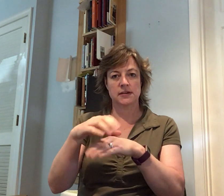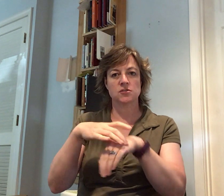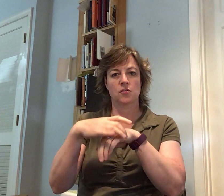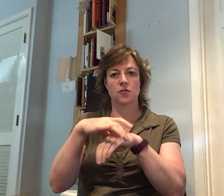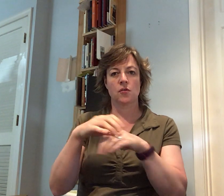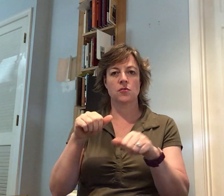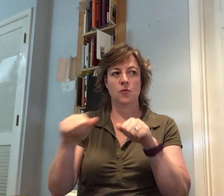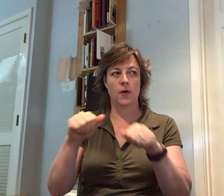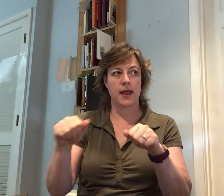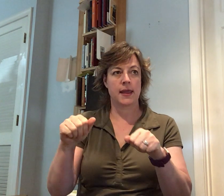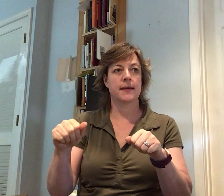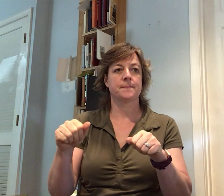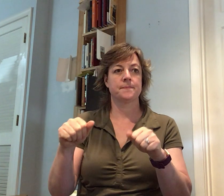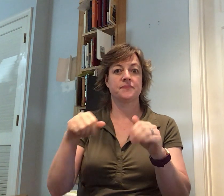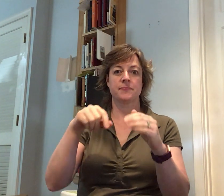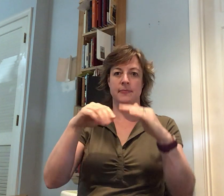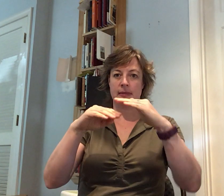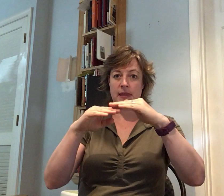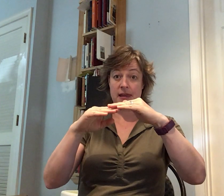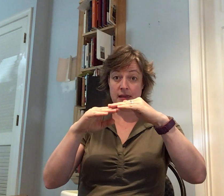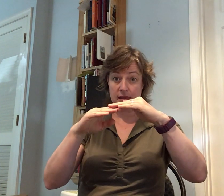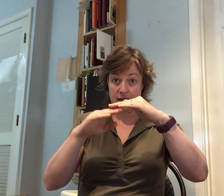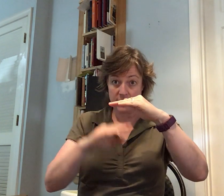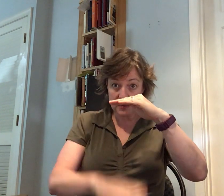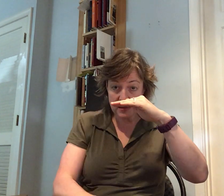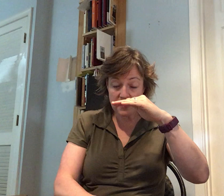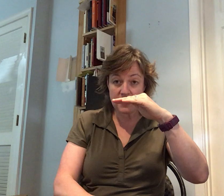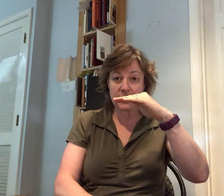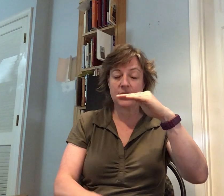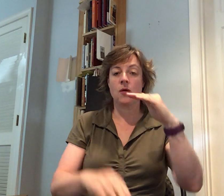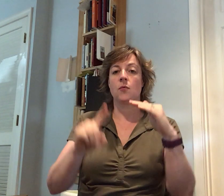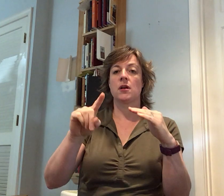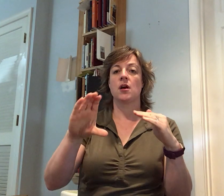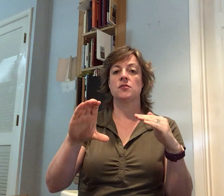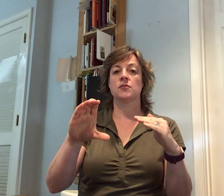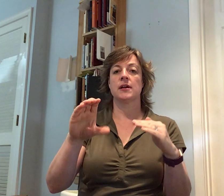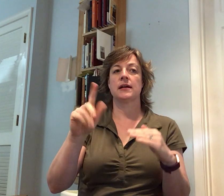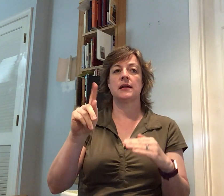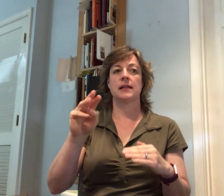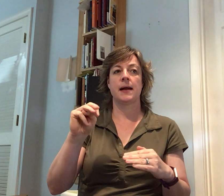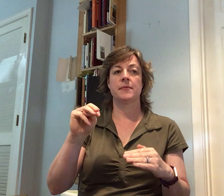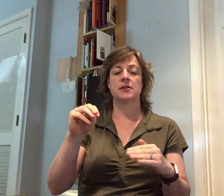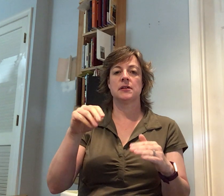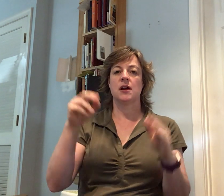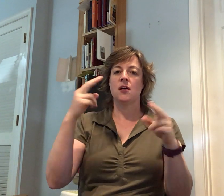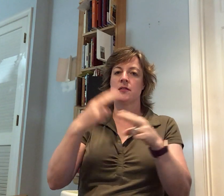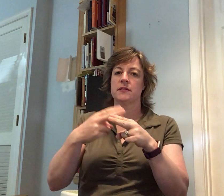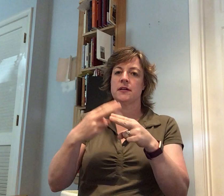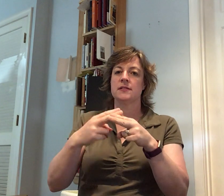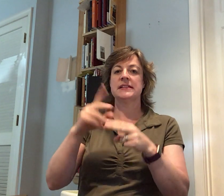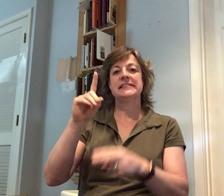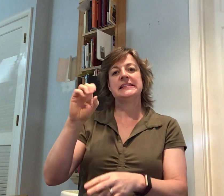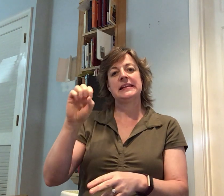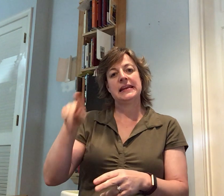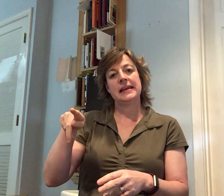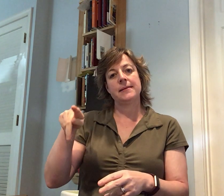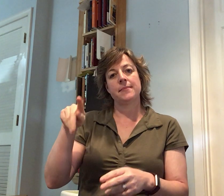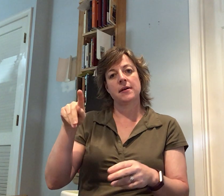a focus deeper than 100 kilometers is called a deep focus earthquake. The